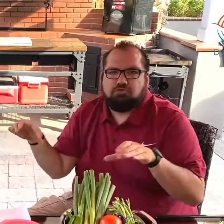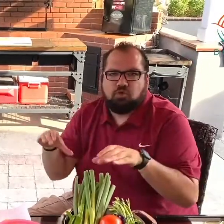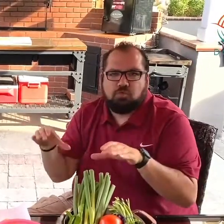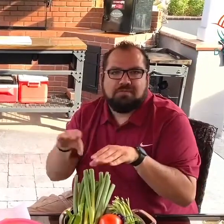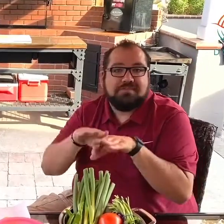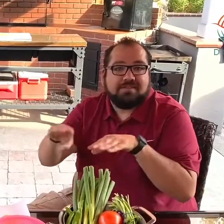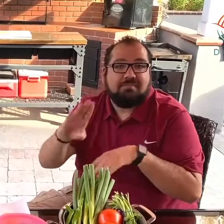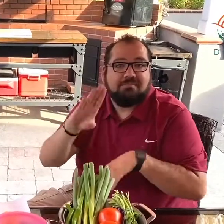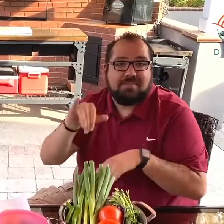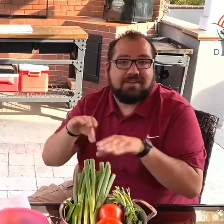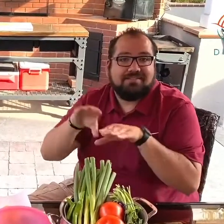step.